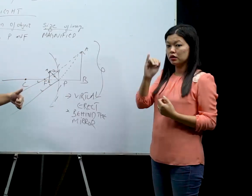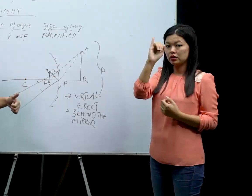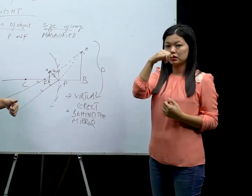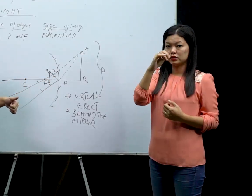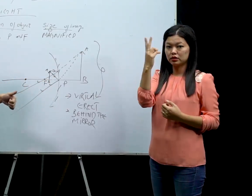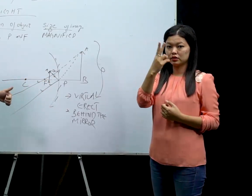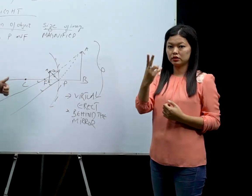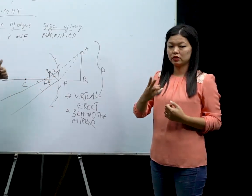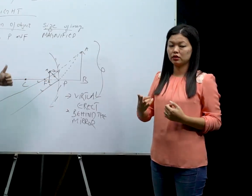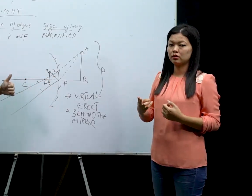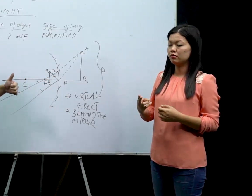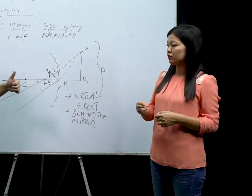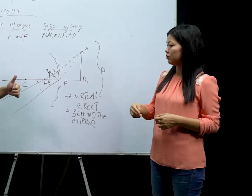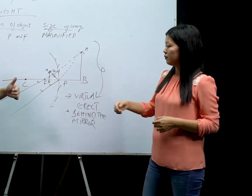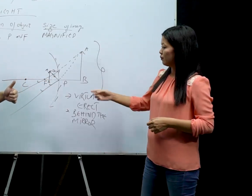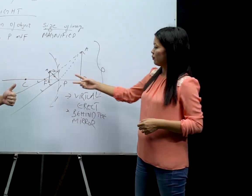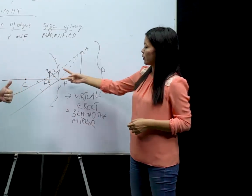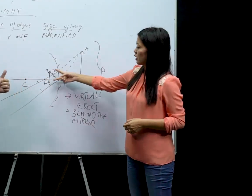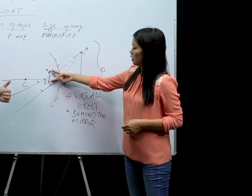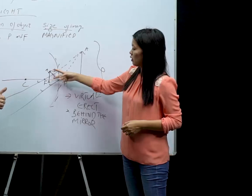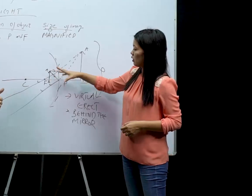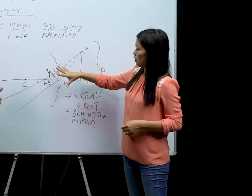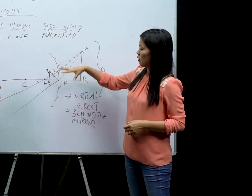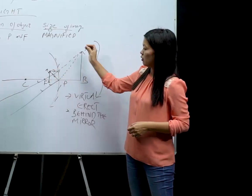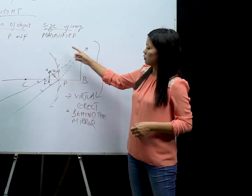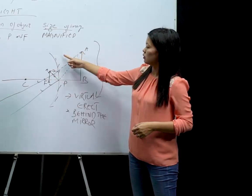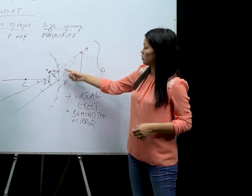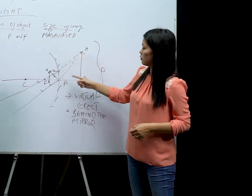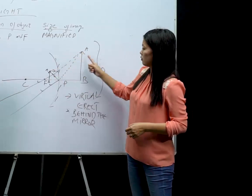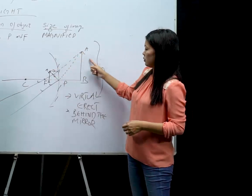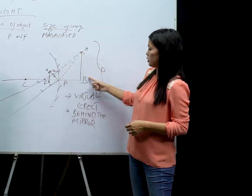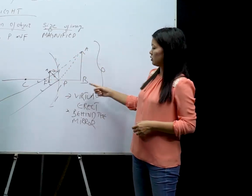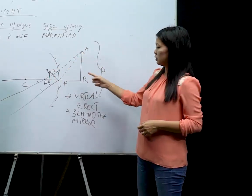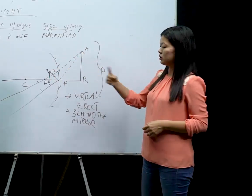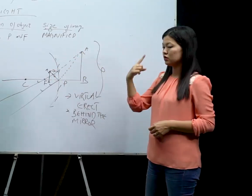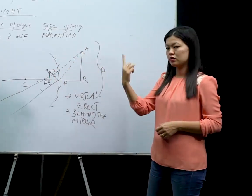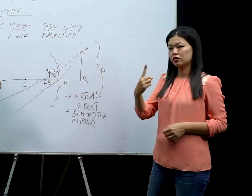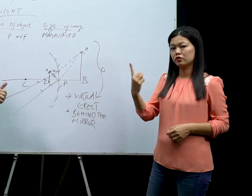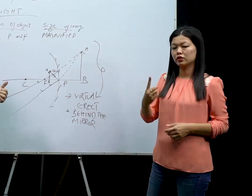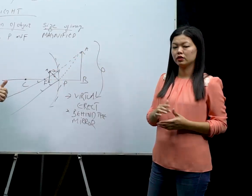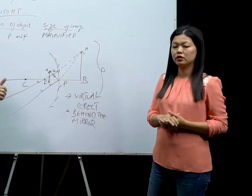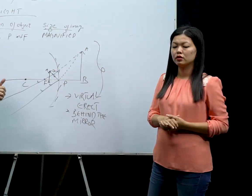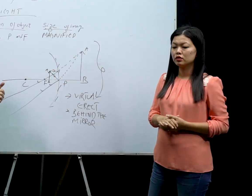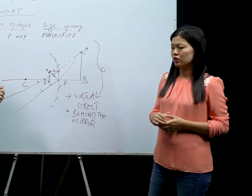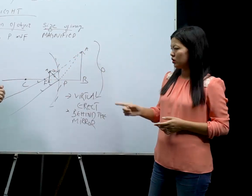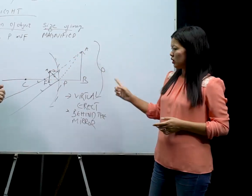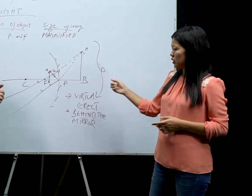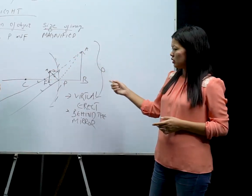in mind, and students, you have to practice at home. Okay, you have to practice at home. These are every year they ask this